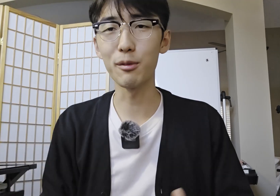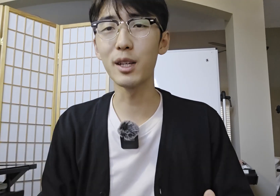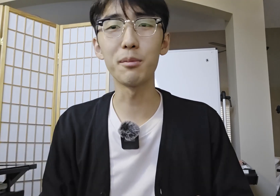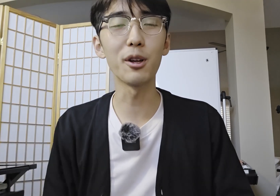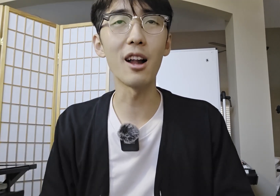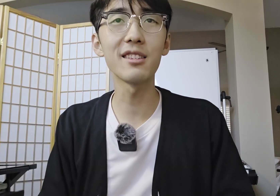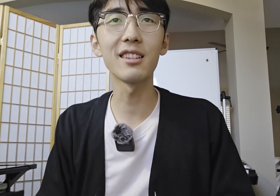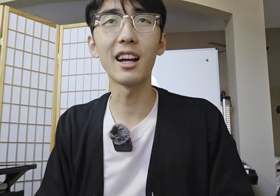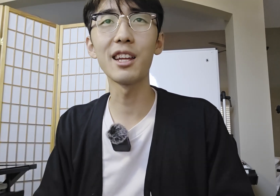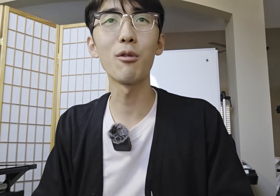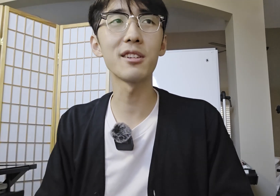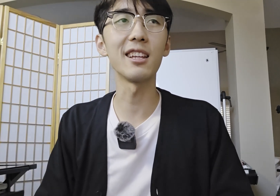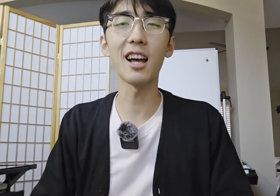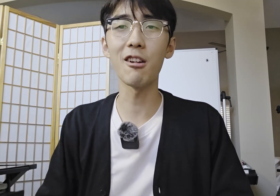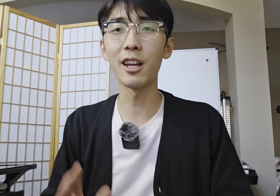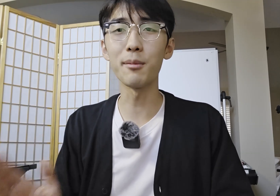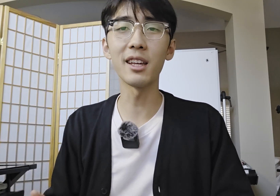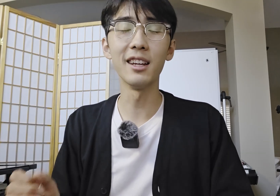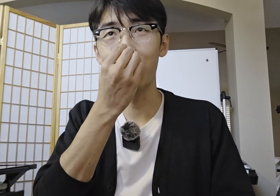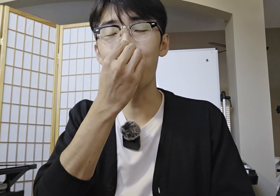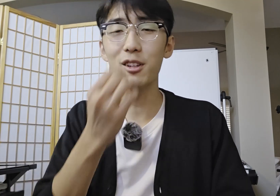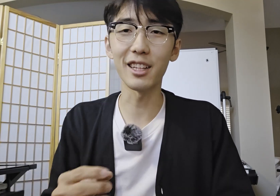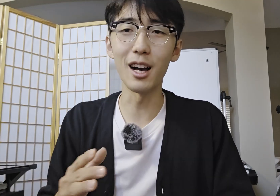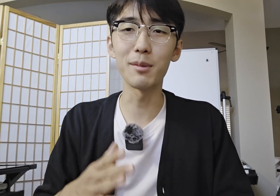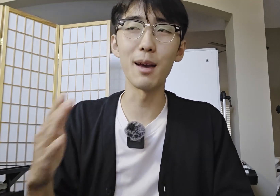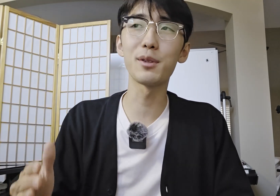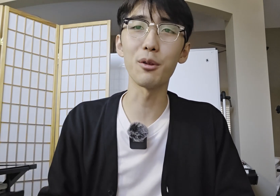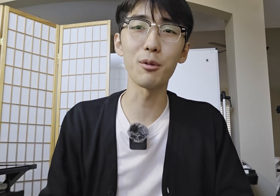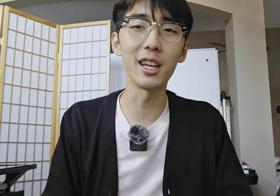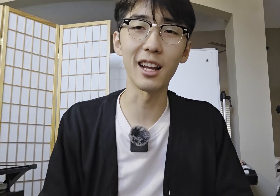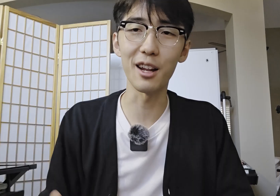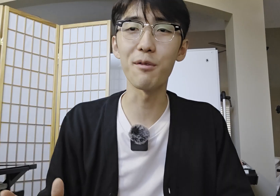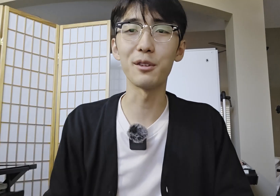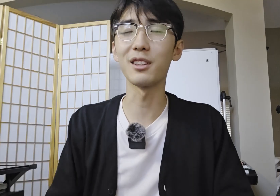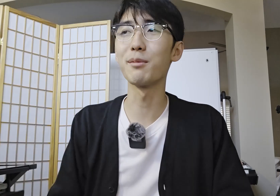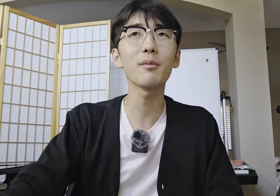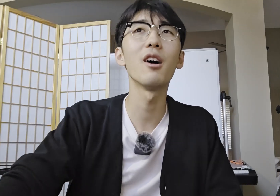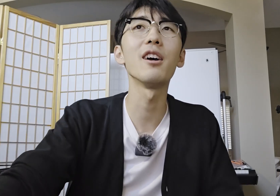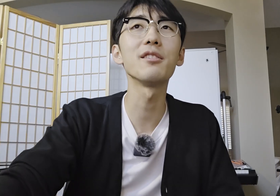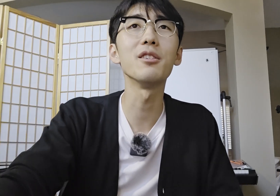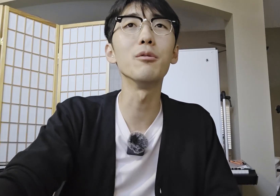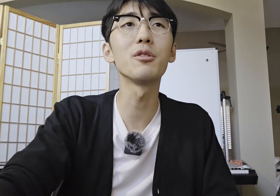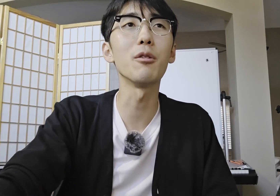be completely honest. I didn't watch the entire anime. I think I watched like up to episode 3 and I kind of fell asleep. Alright, so we'll start with